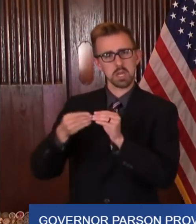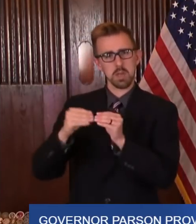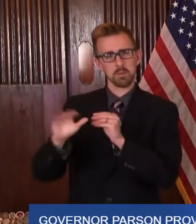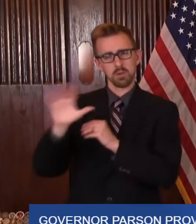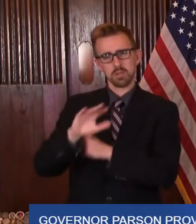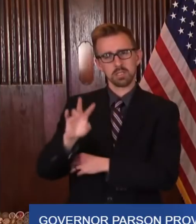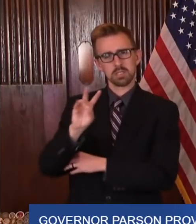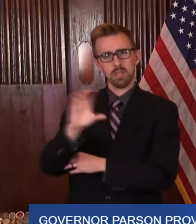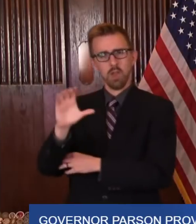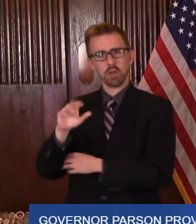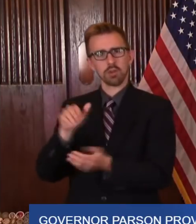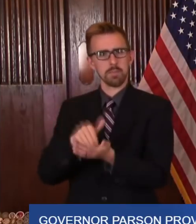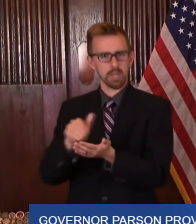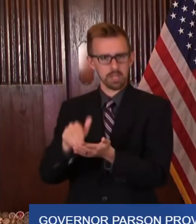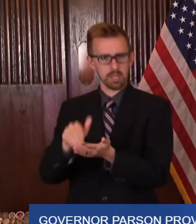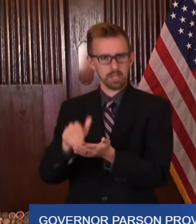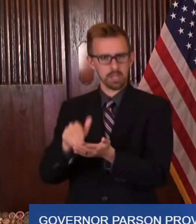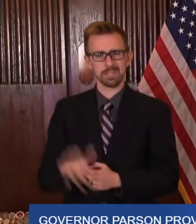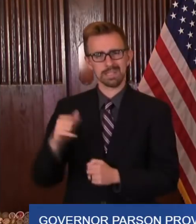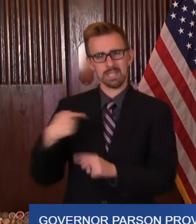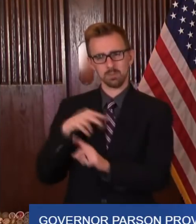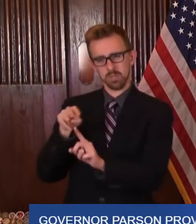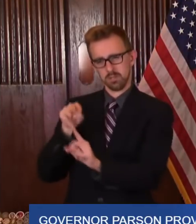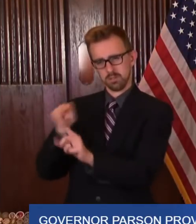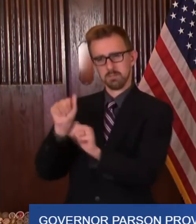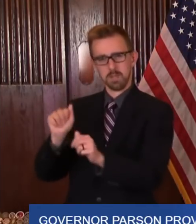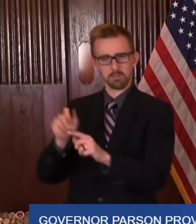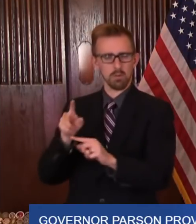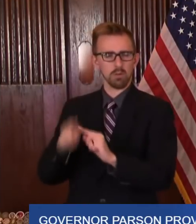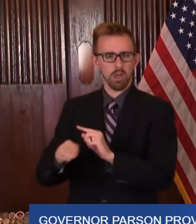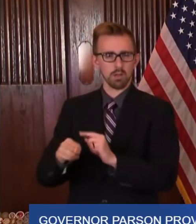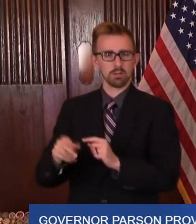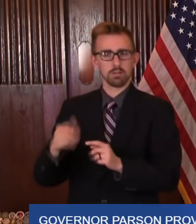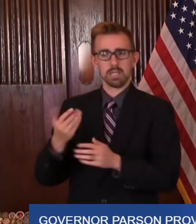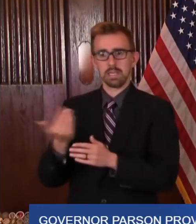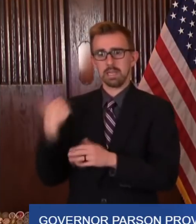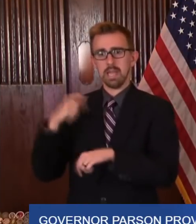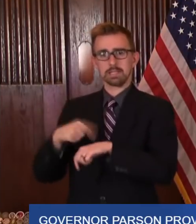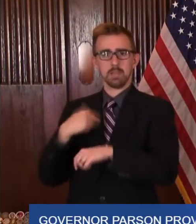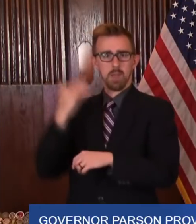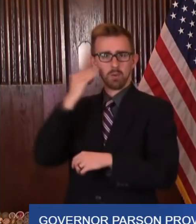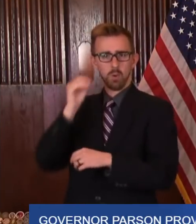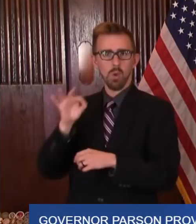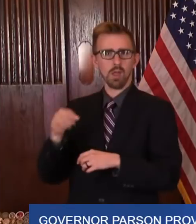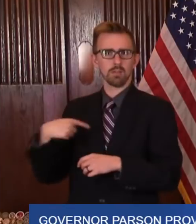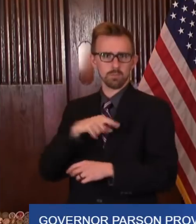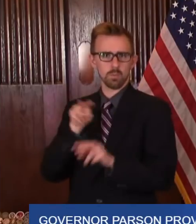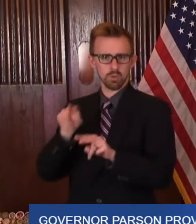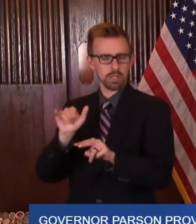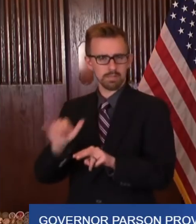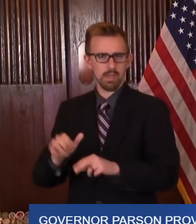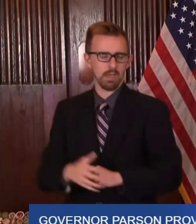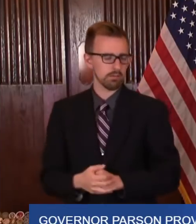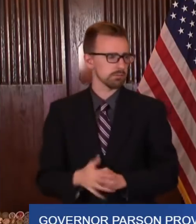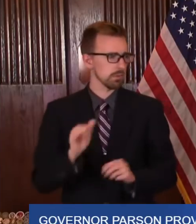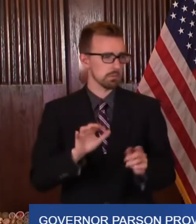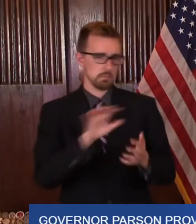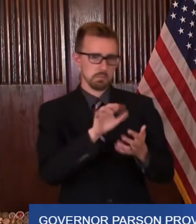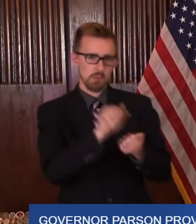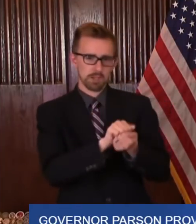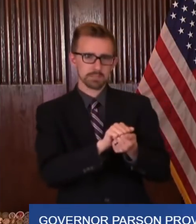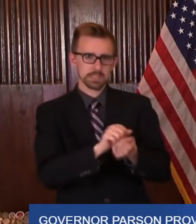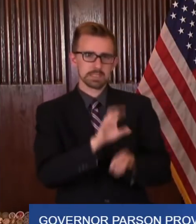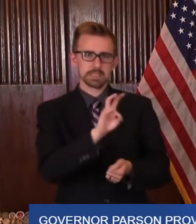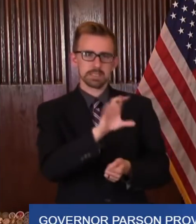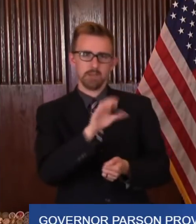around $700 million that we're going to be looking. Last I knew, that's kind of what we were all looking at. So I think that'll be the number, approximately somewhere in there,